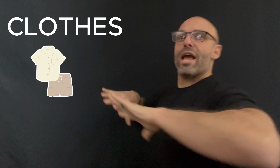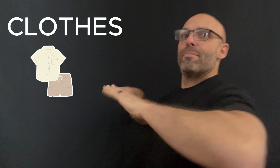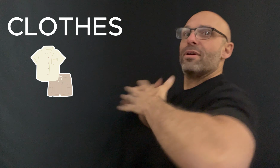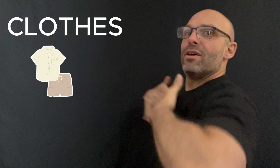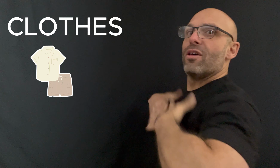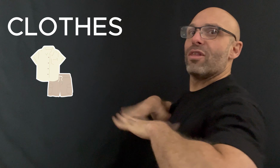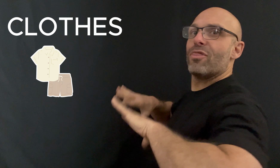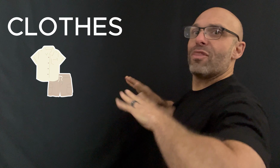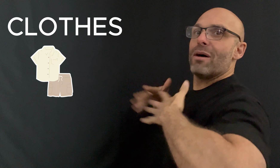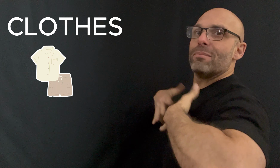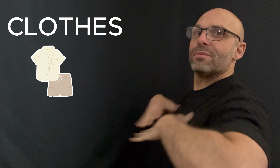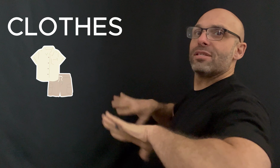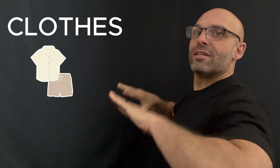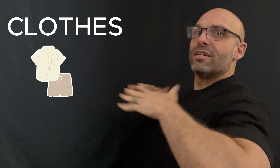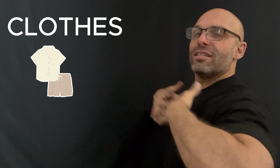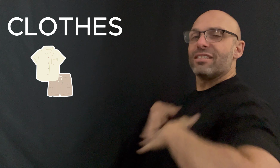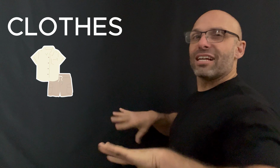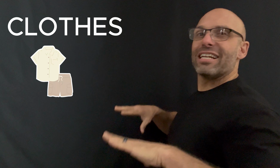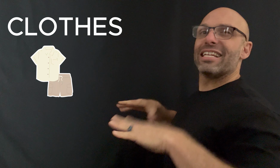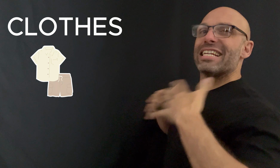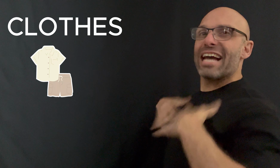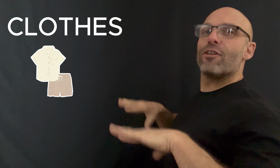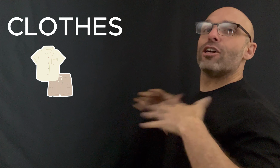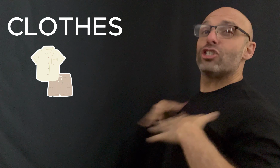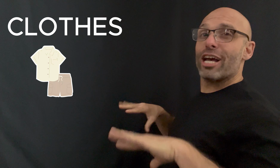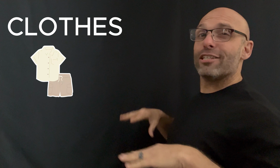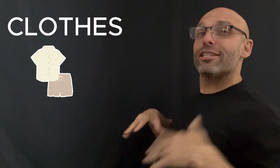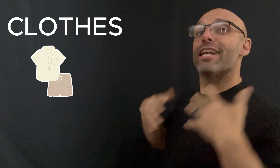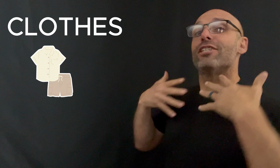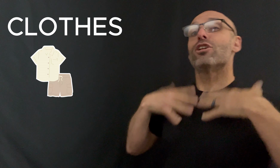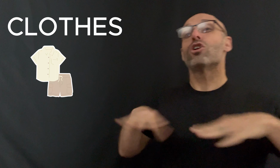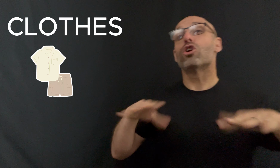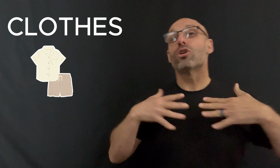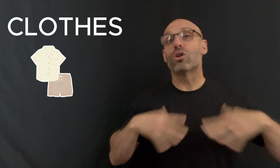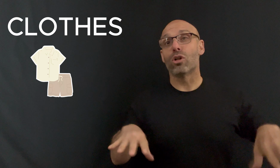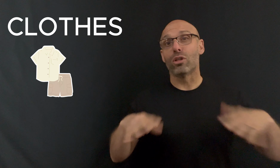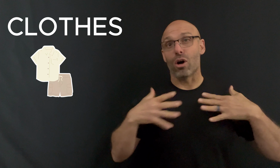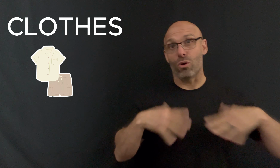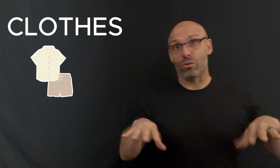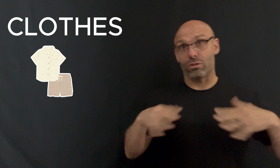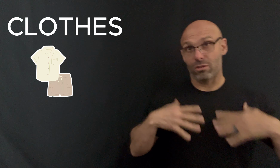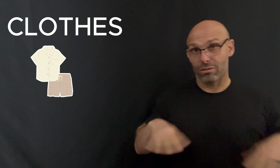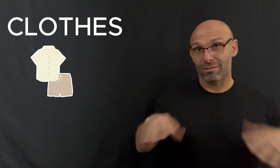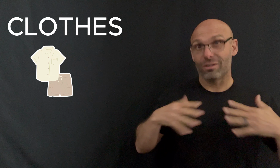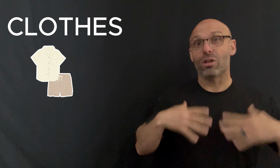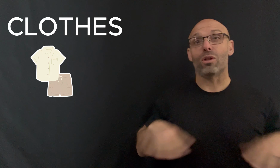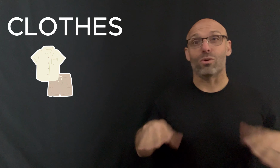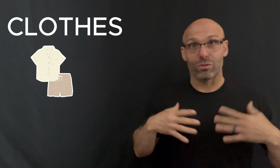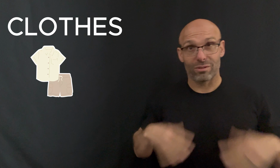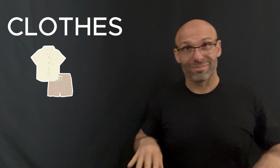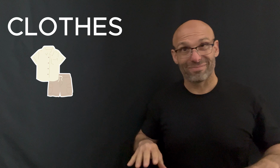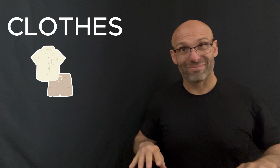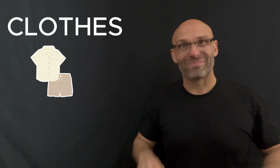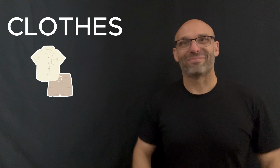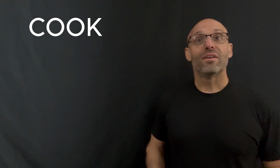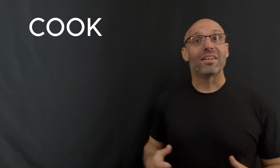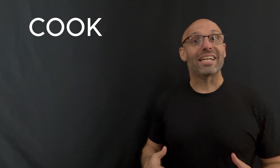swipe the thumbs kind of like down our chest. That is clothes. Clothes. Next is